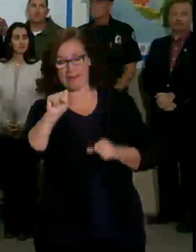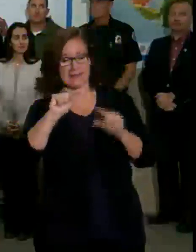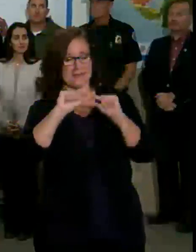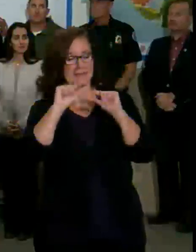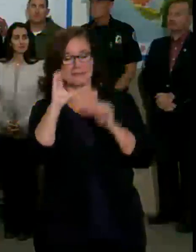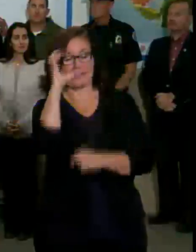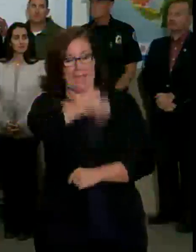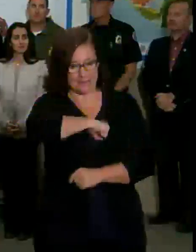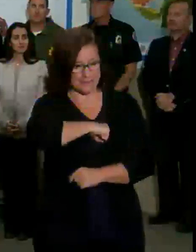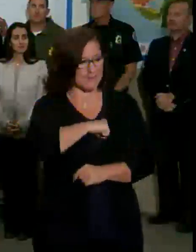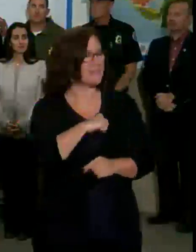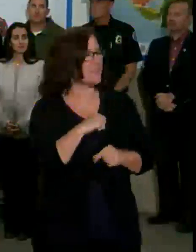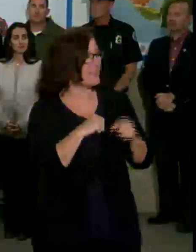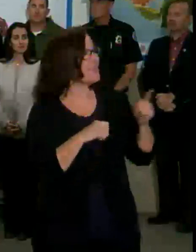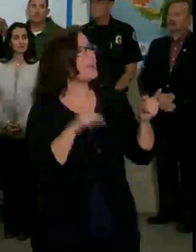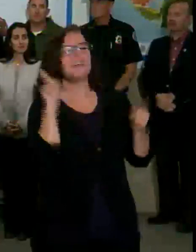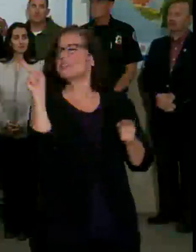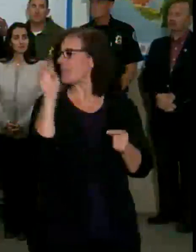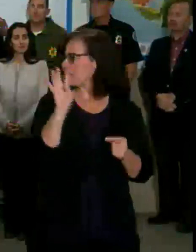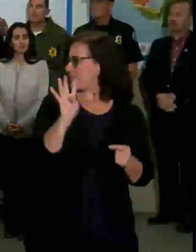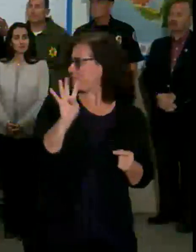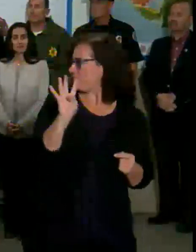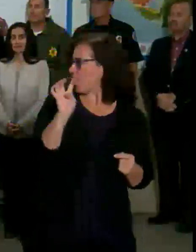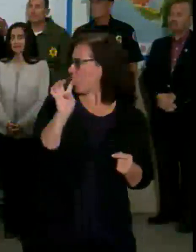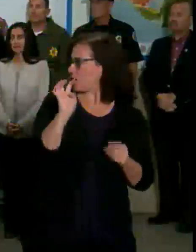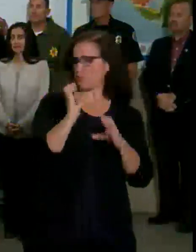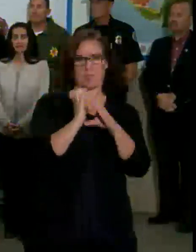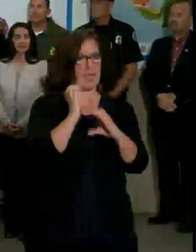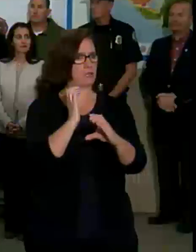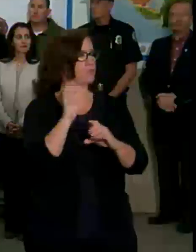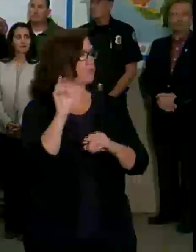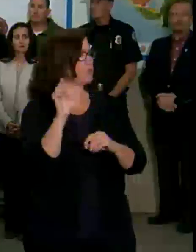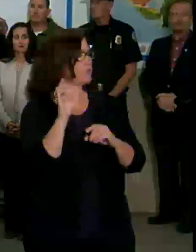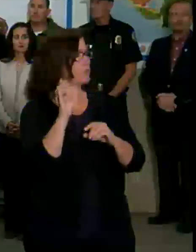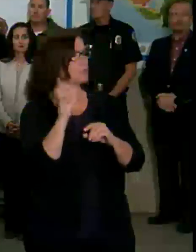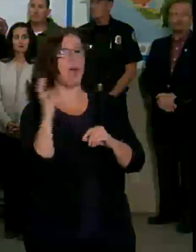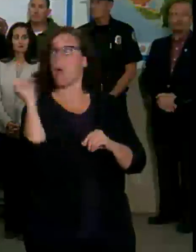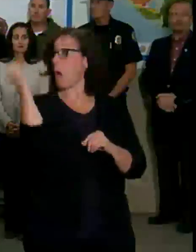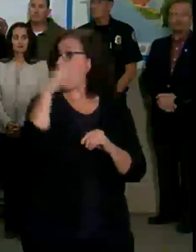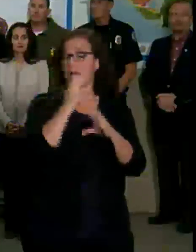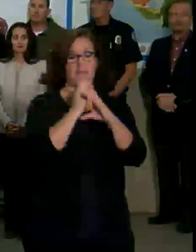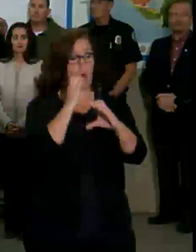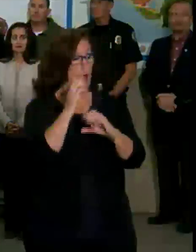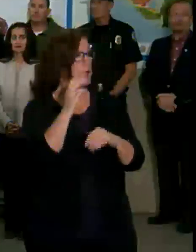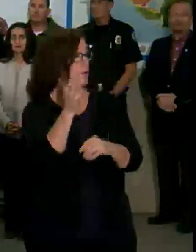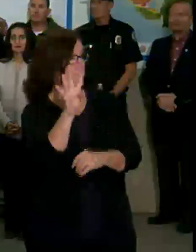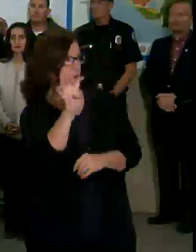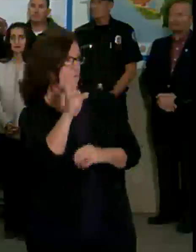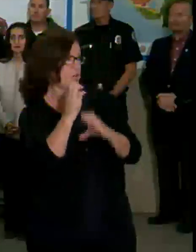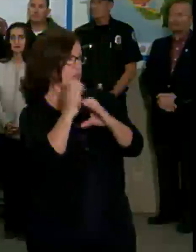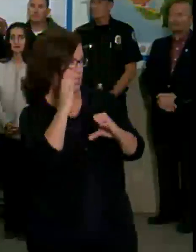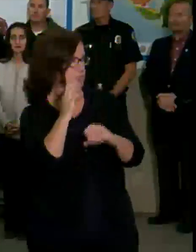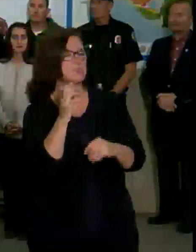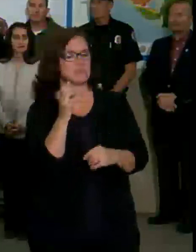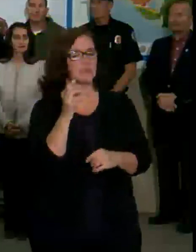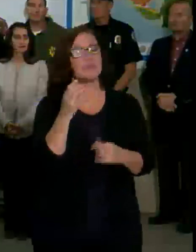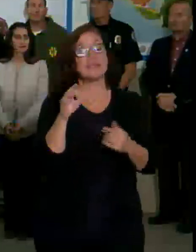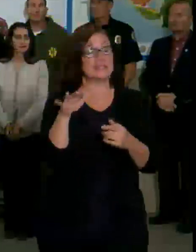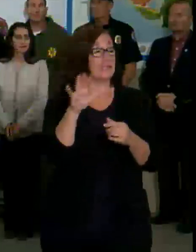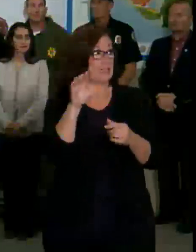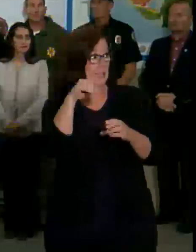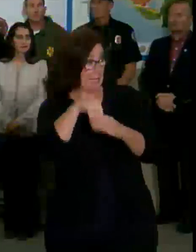in Montecito? In Montecito, yeah. Not the Santa Barbara front country area. We have between 400 to 600 fire